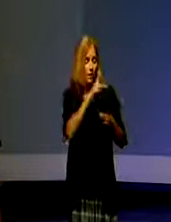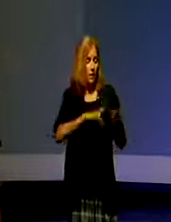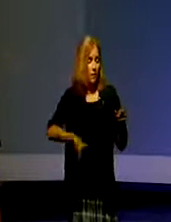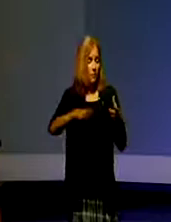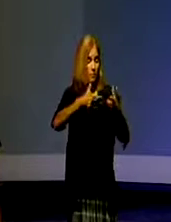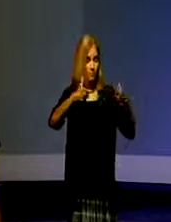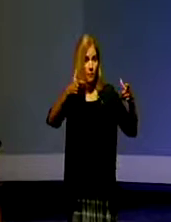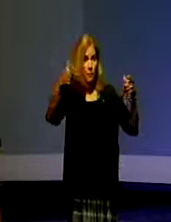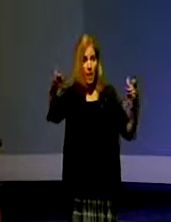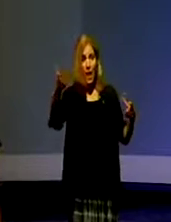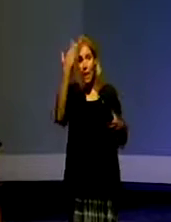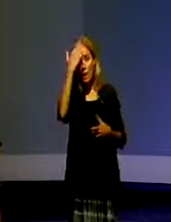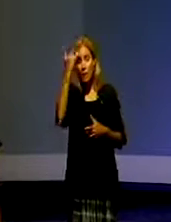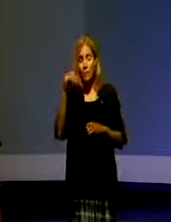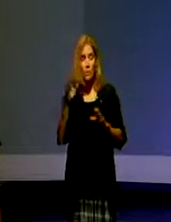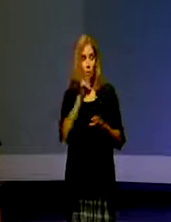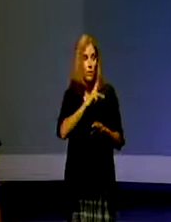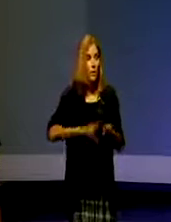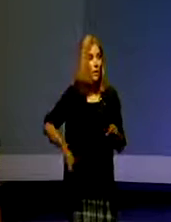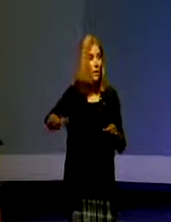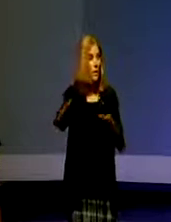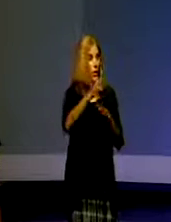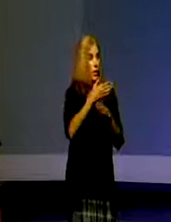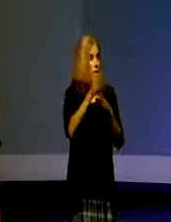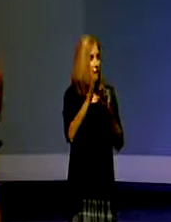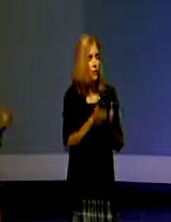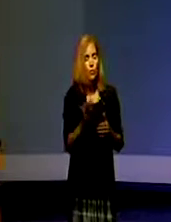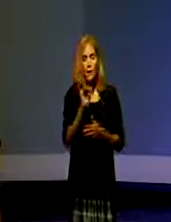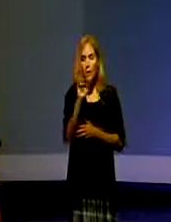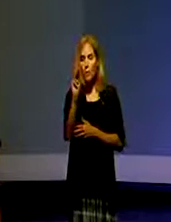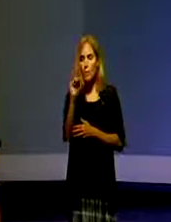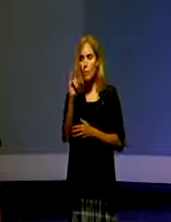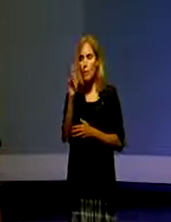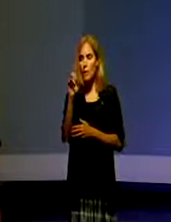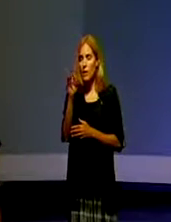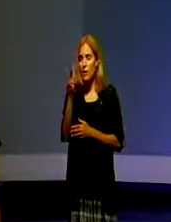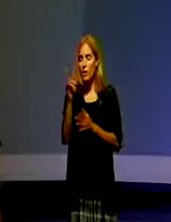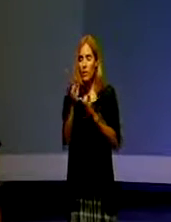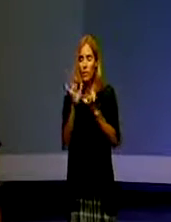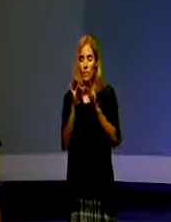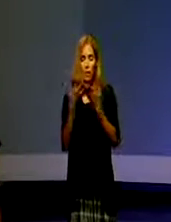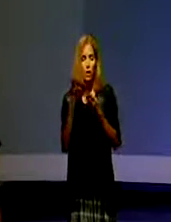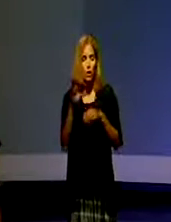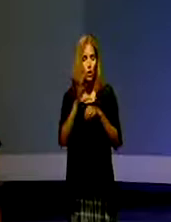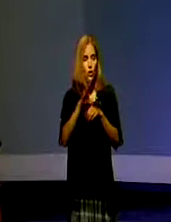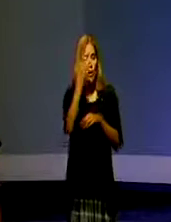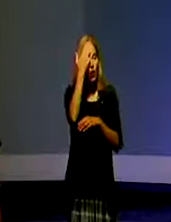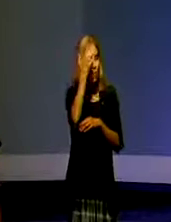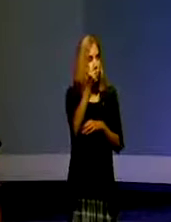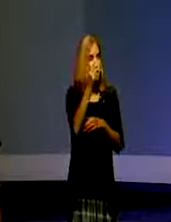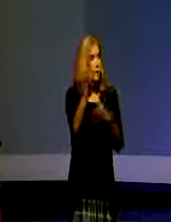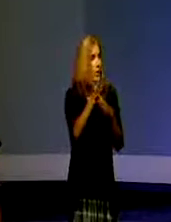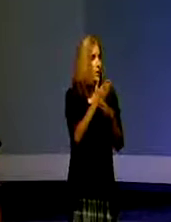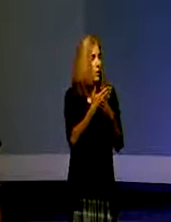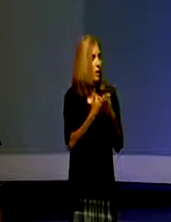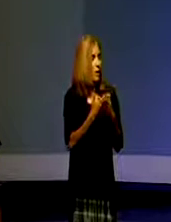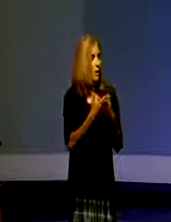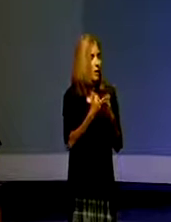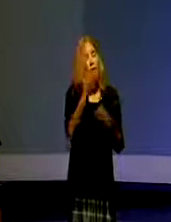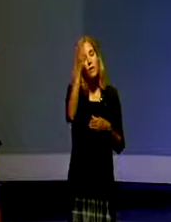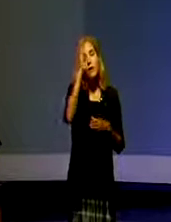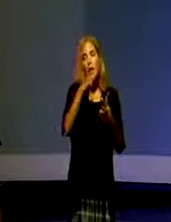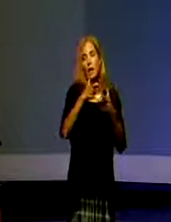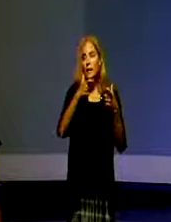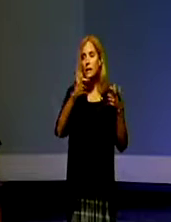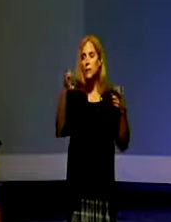kingdom. And that's why we do kingdom partnerships with churches like Milford Bible Church. That's why we want to be a part of God expanding